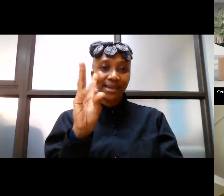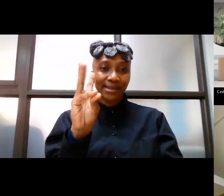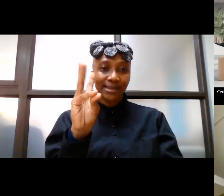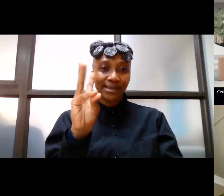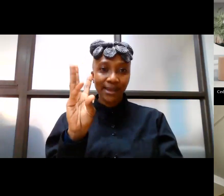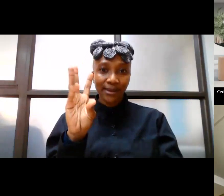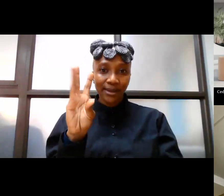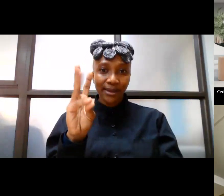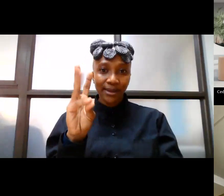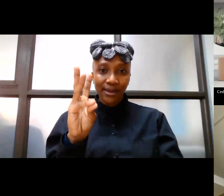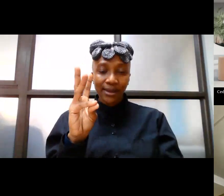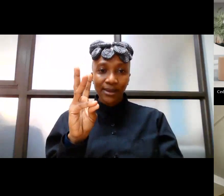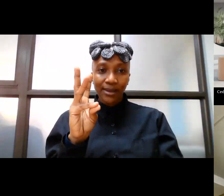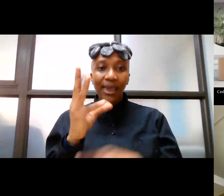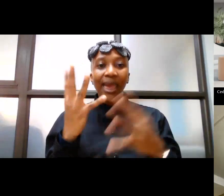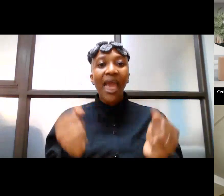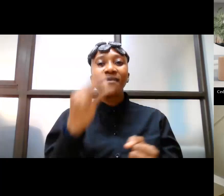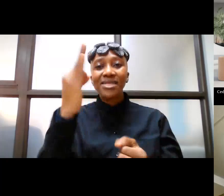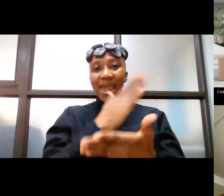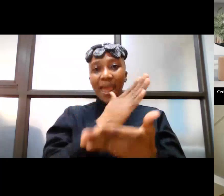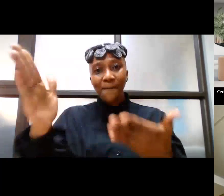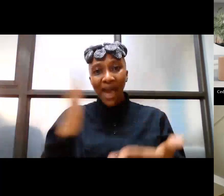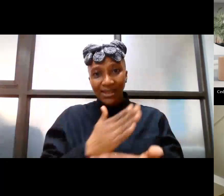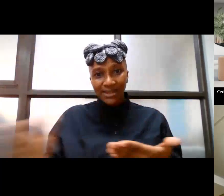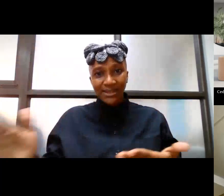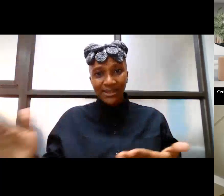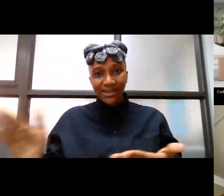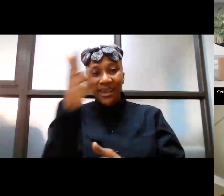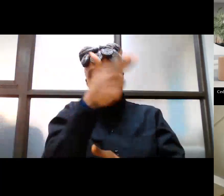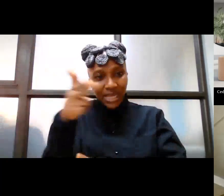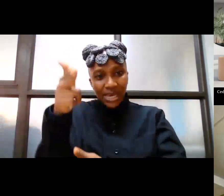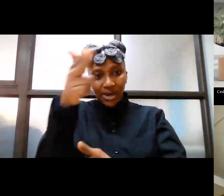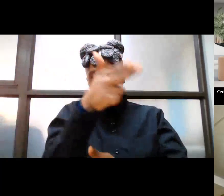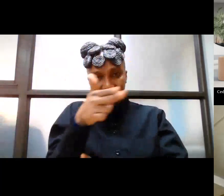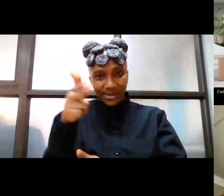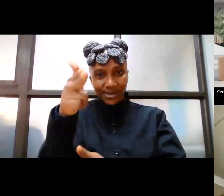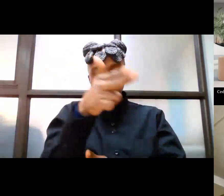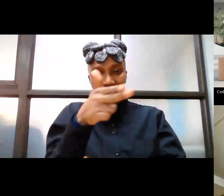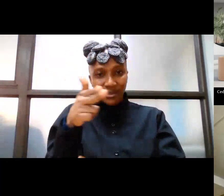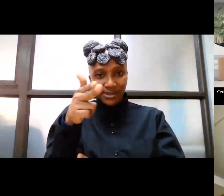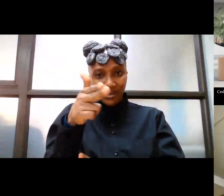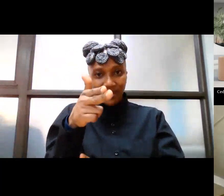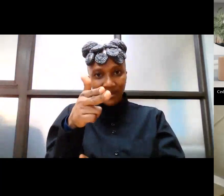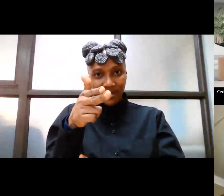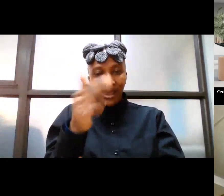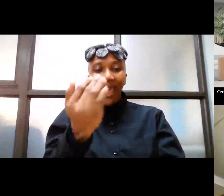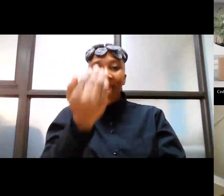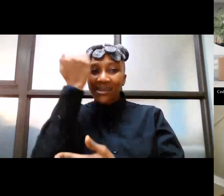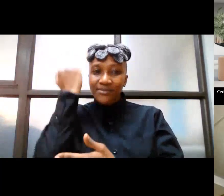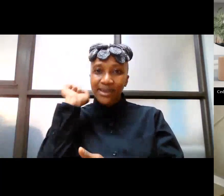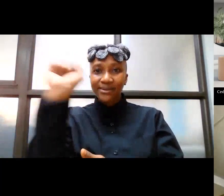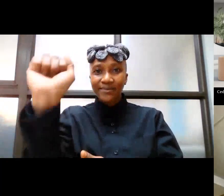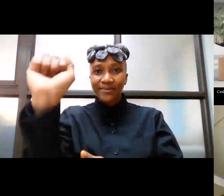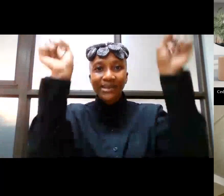He has a three-part series. The three-part series to his experience at special